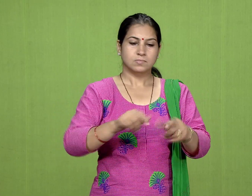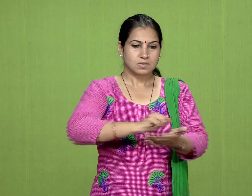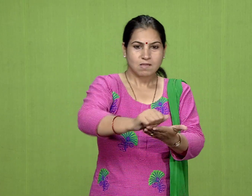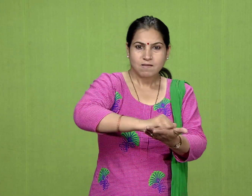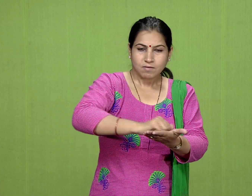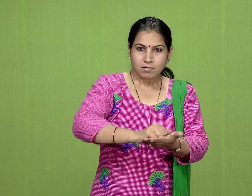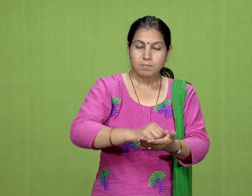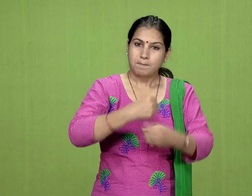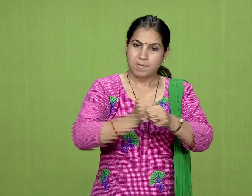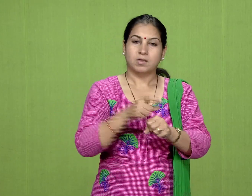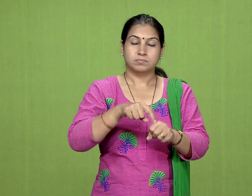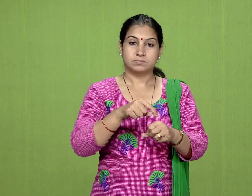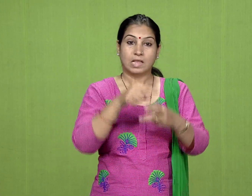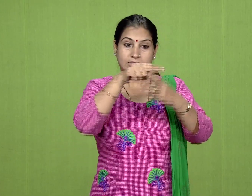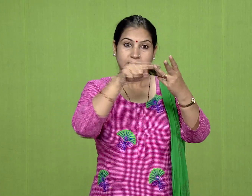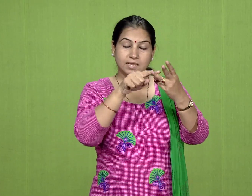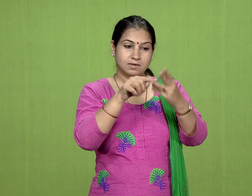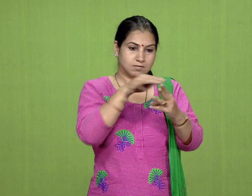because they add 3 dimension to the rugs.